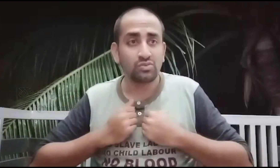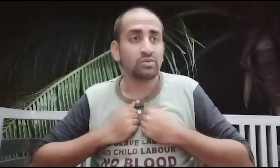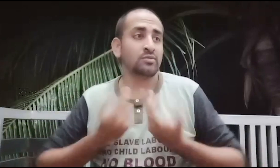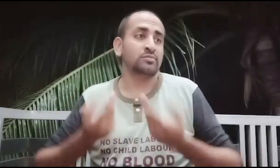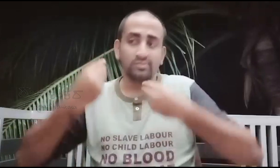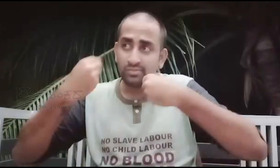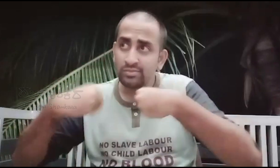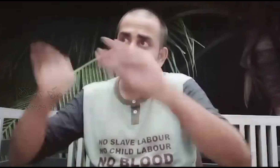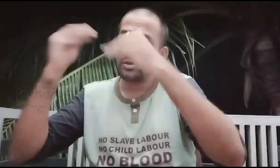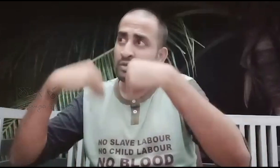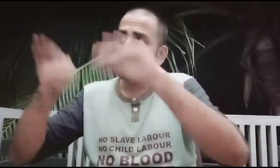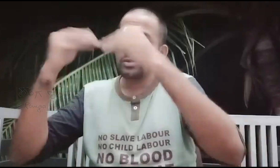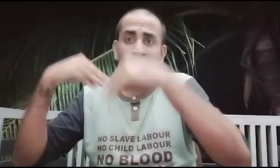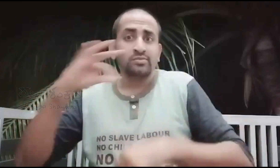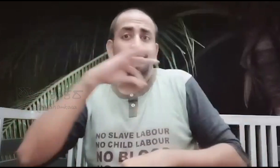myself some money. Where did it go?"